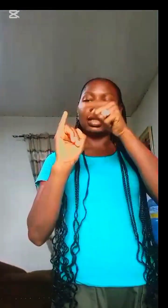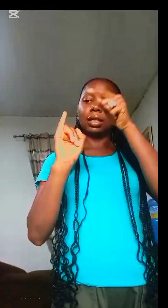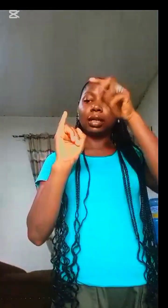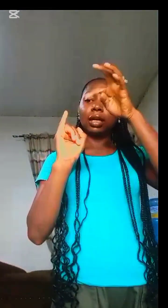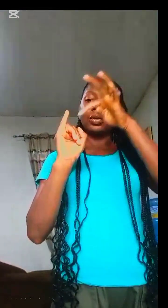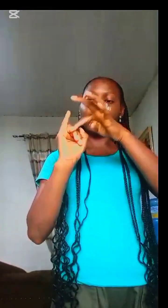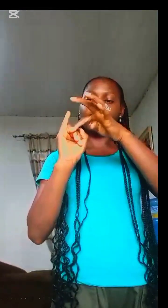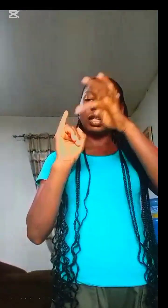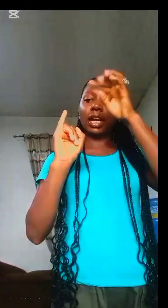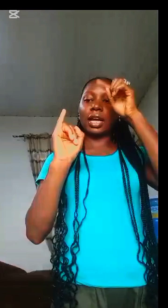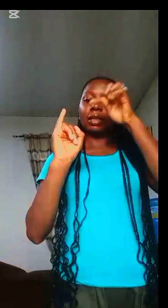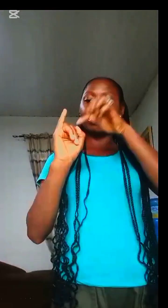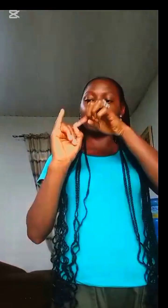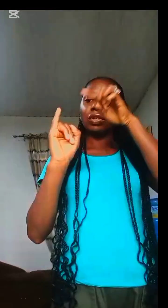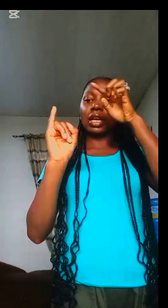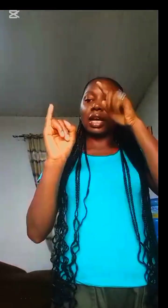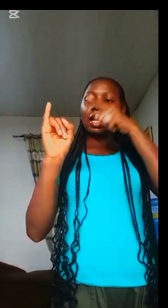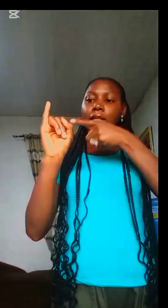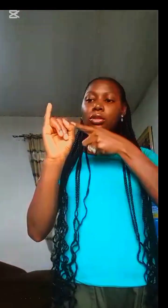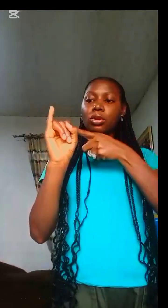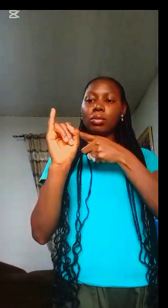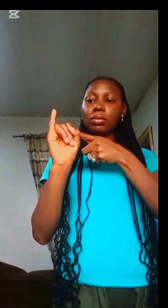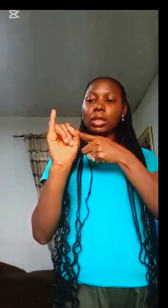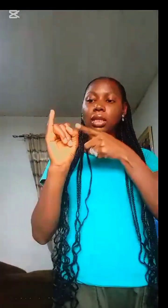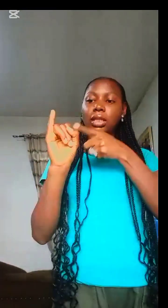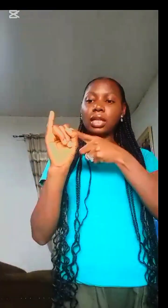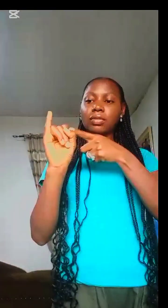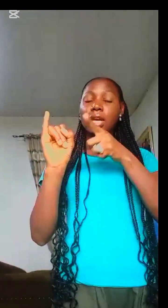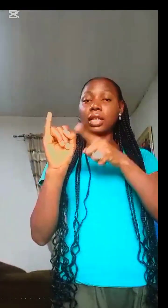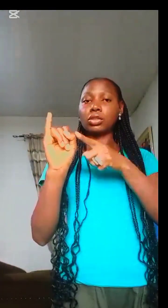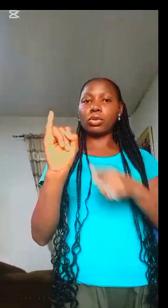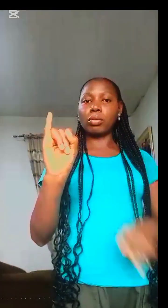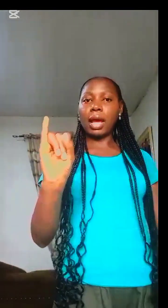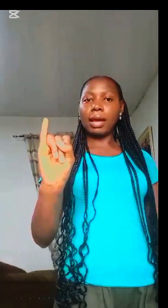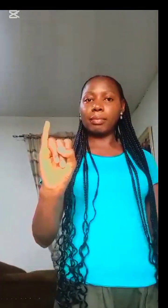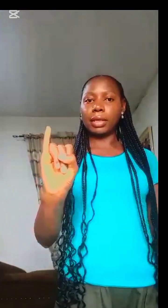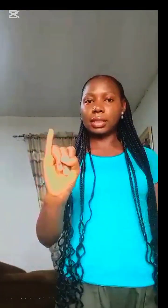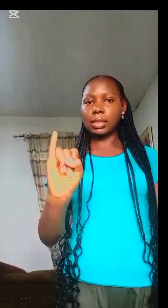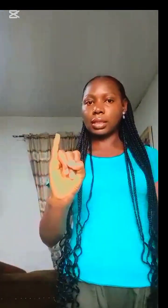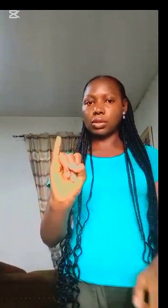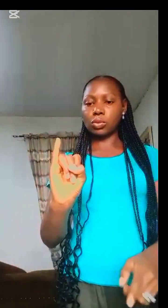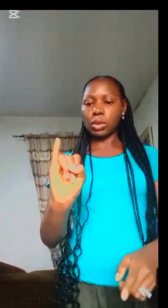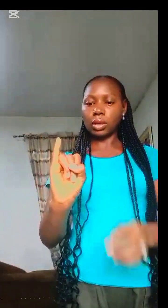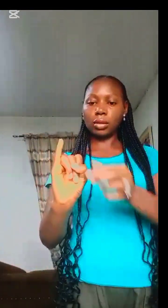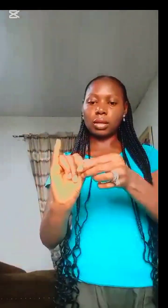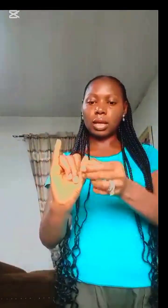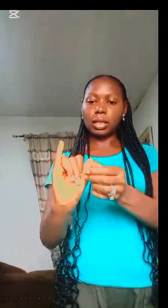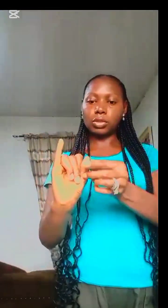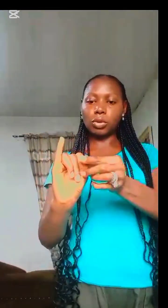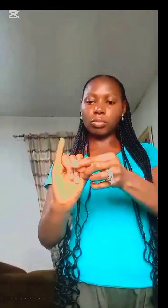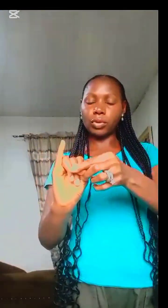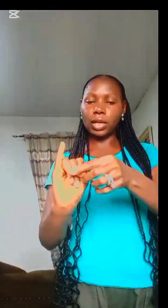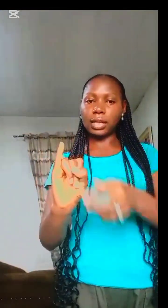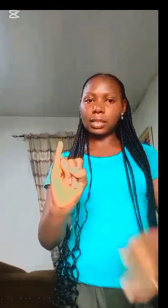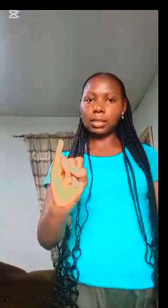the ring finger, the middle finger, the thumb, the index finger and the thumb are bent this way and the thumb relaxes